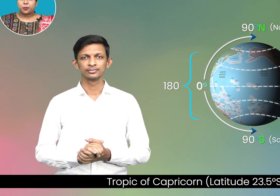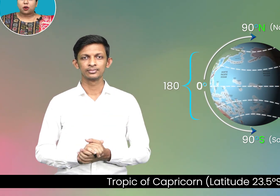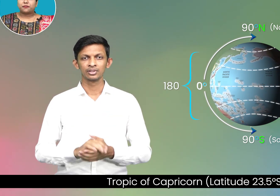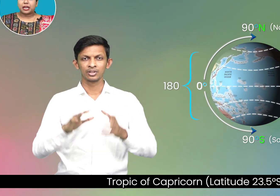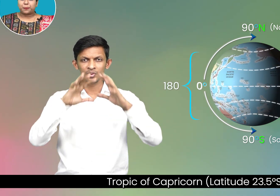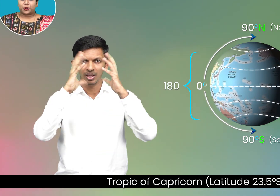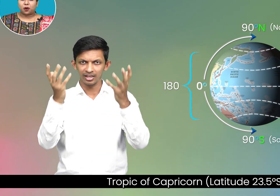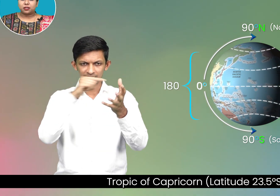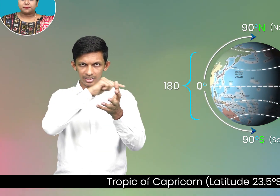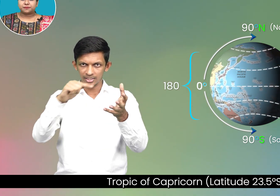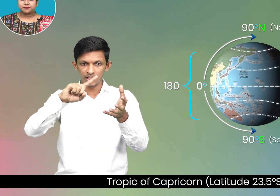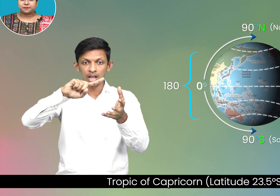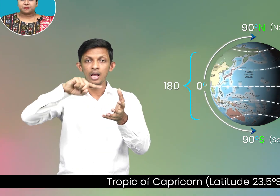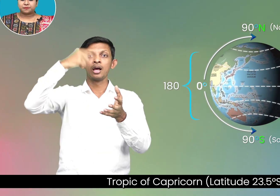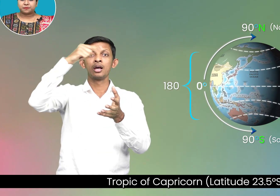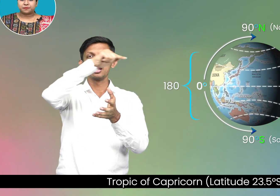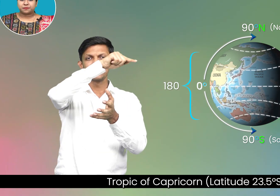Tropic of Capricorn,